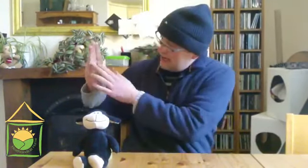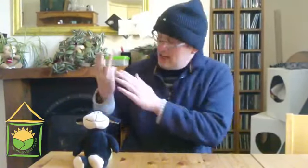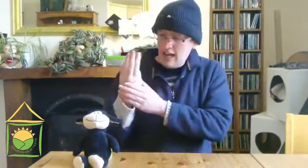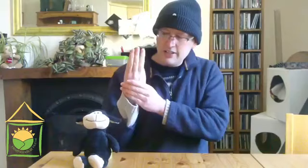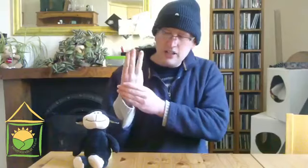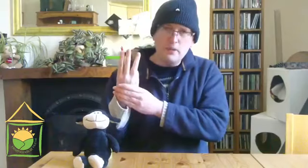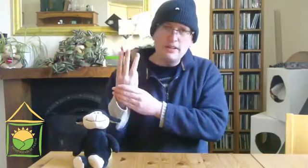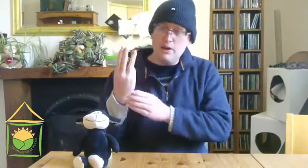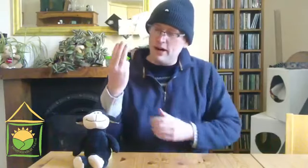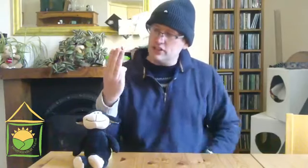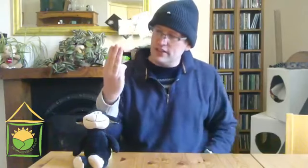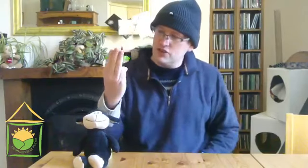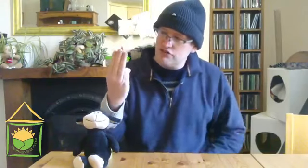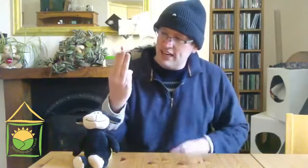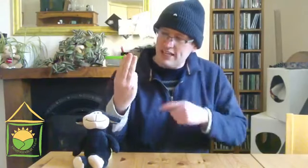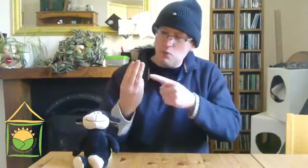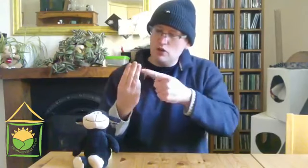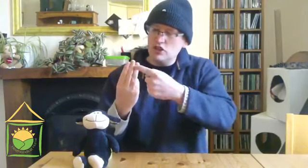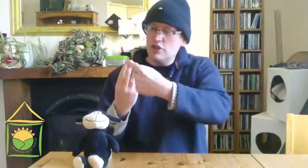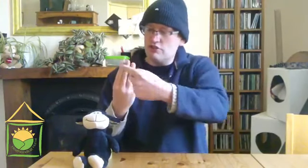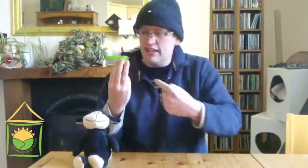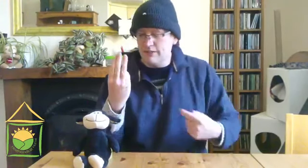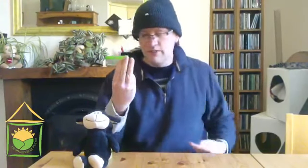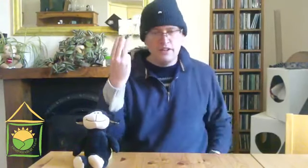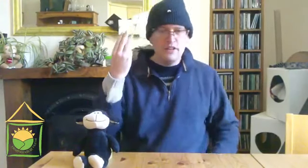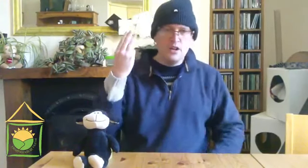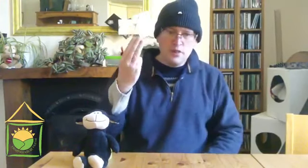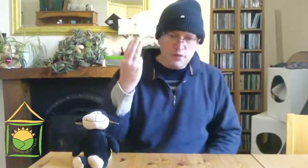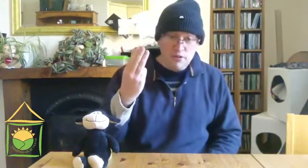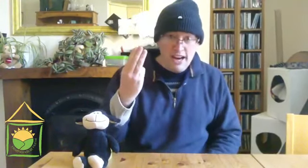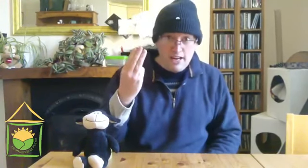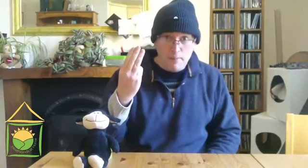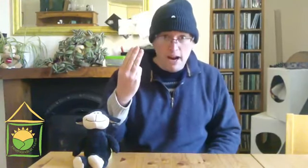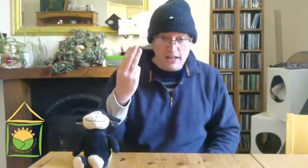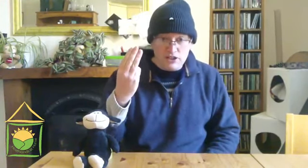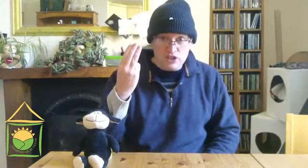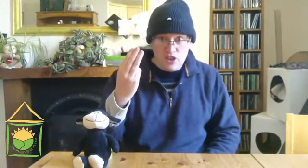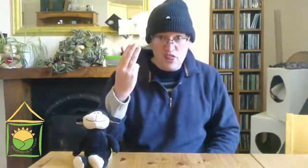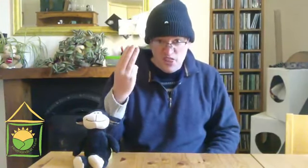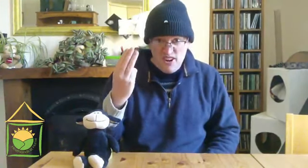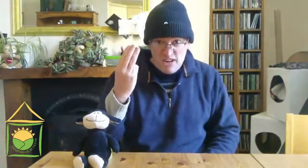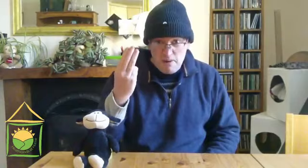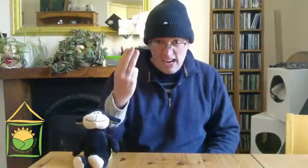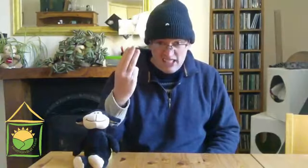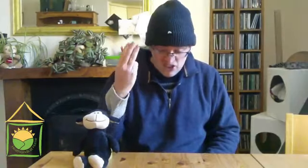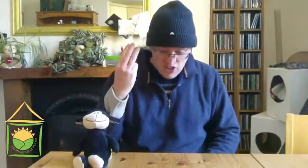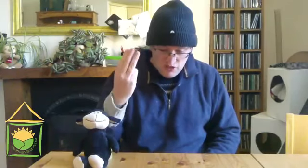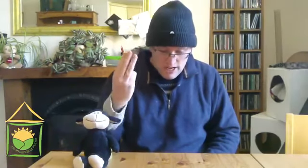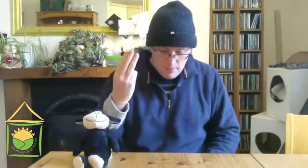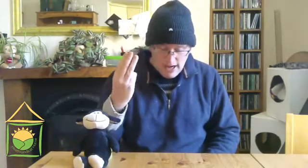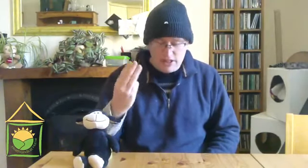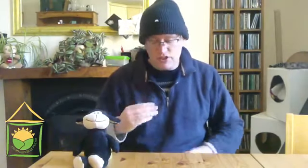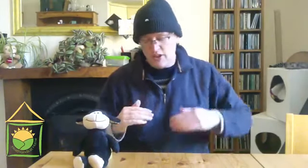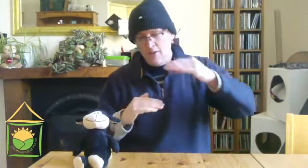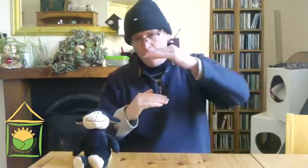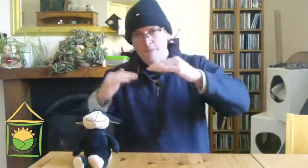and then you put it that way, so it's three. One, two, three. Three bags, three bags, three bags,